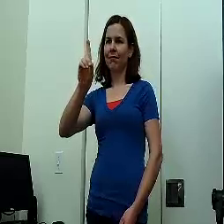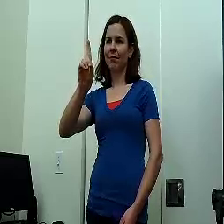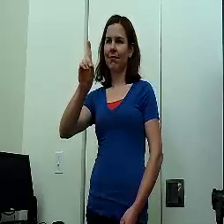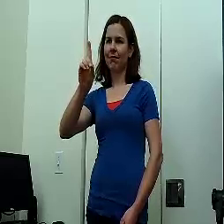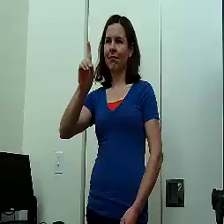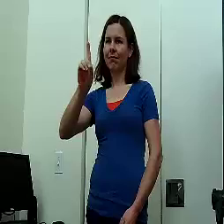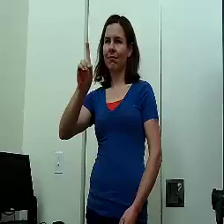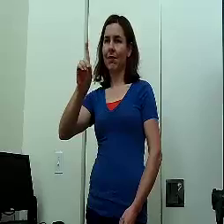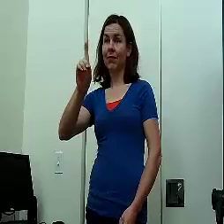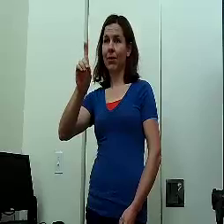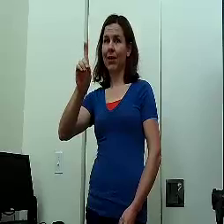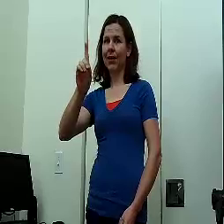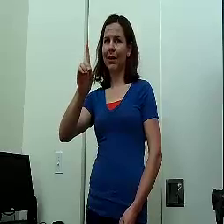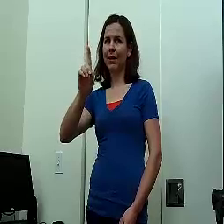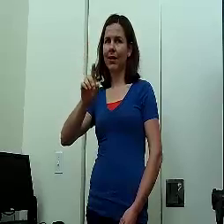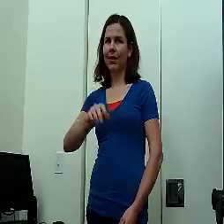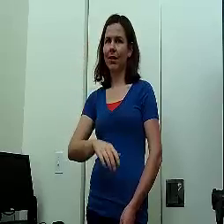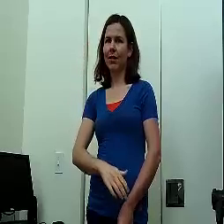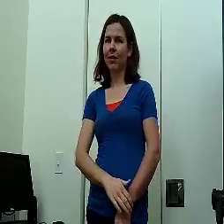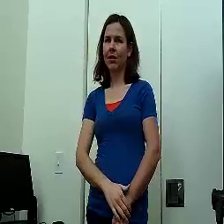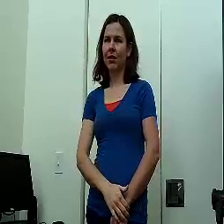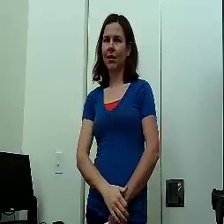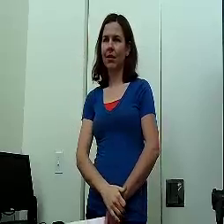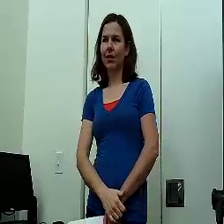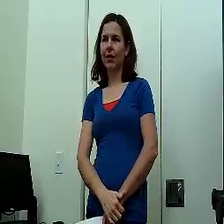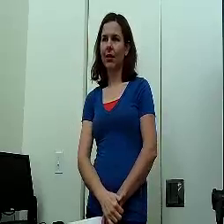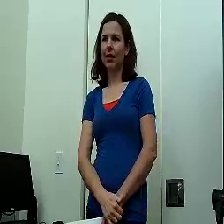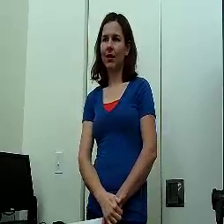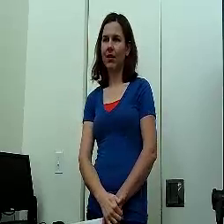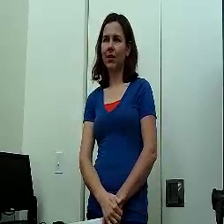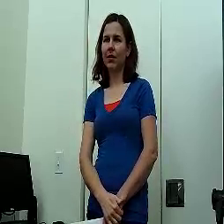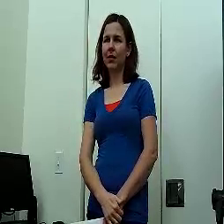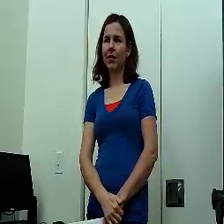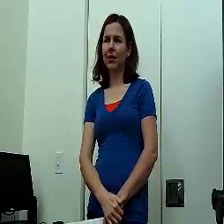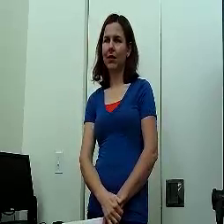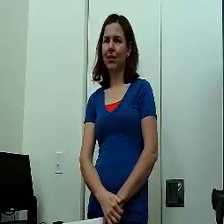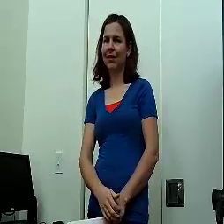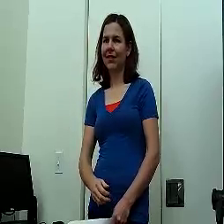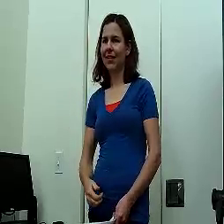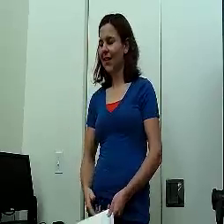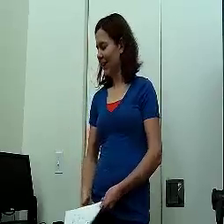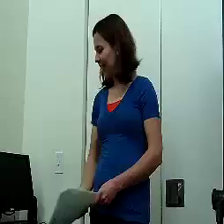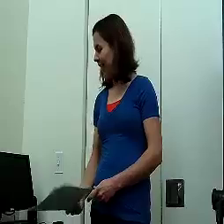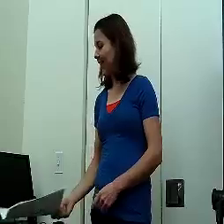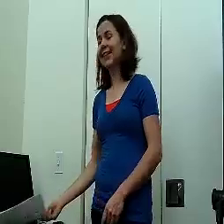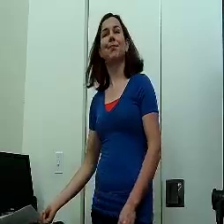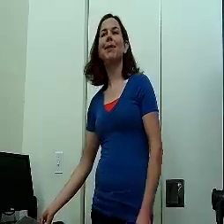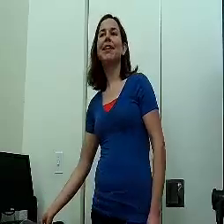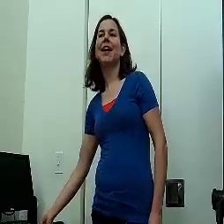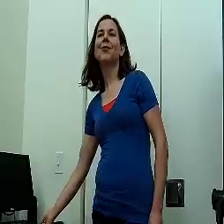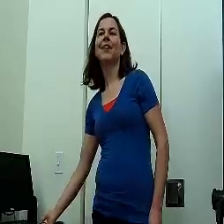Oh, Got it. yeah. This is pepper and this is salt. And it's completely